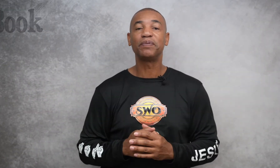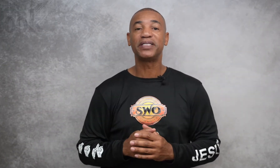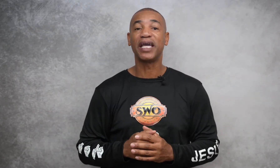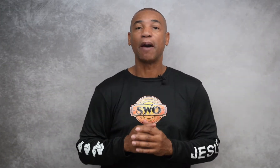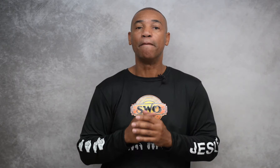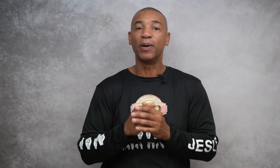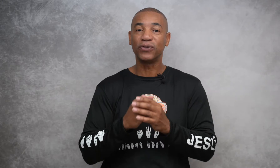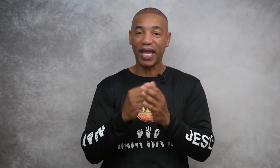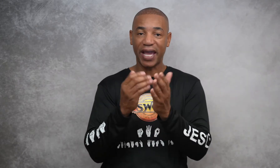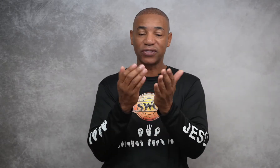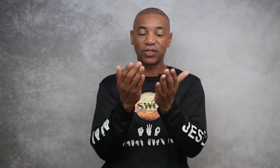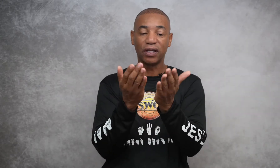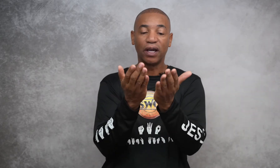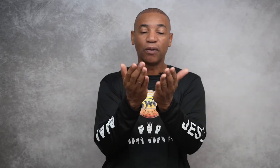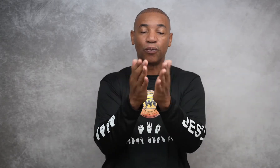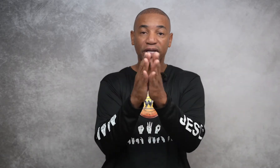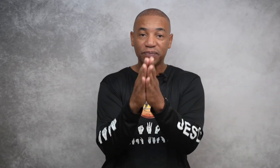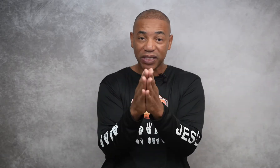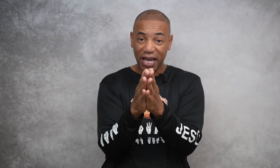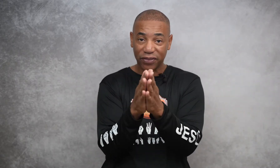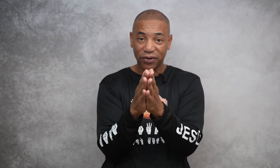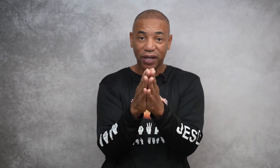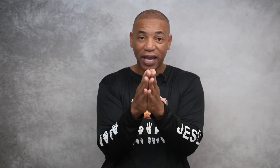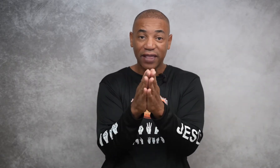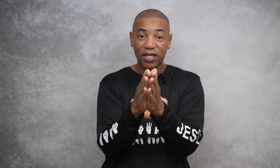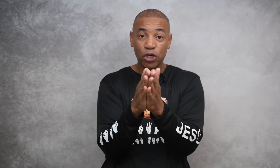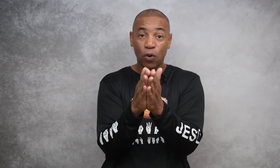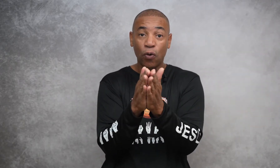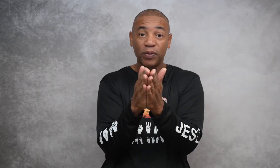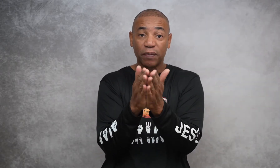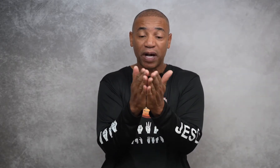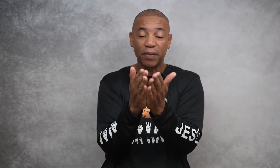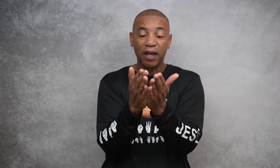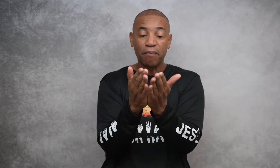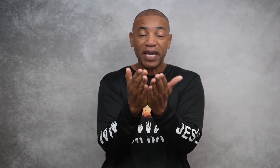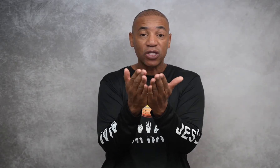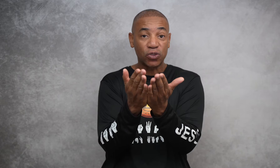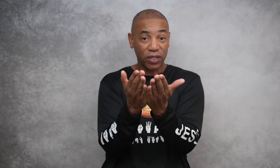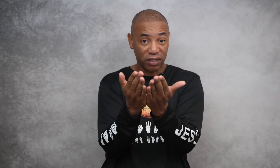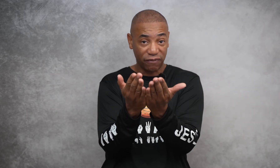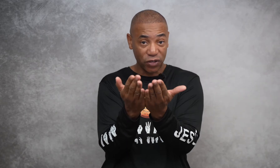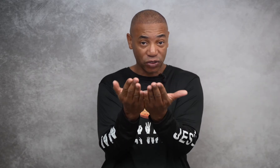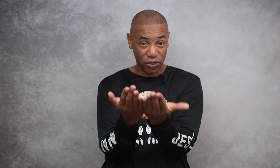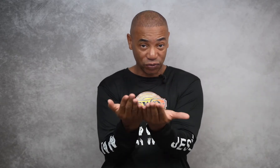simply take both hands, bring them together, and then you'll open them up, making sure that the fingers are still